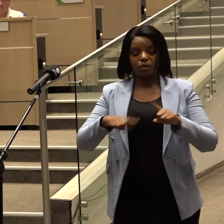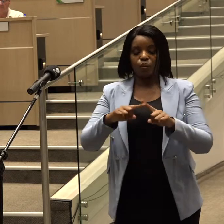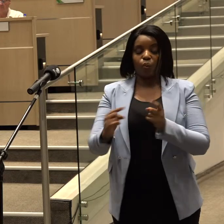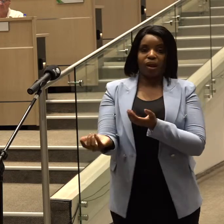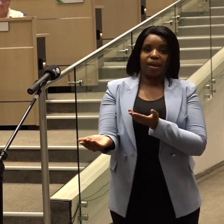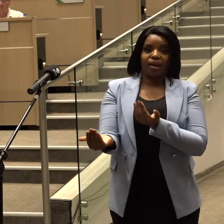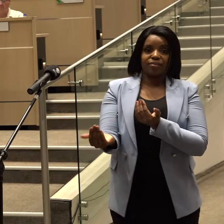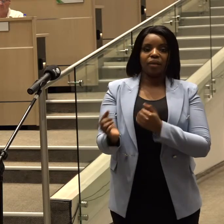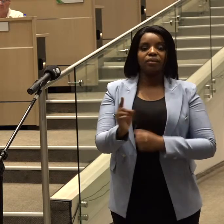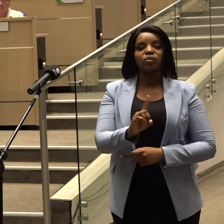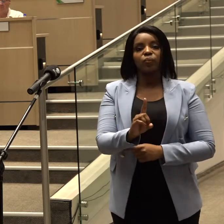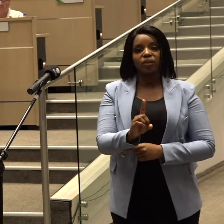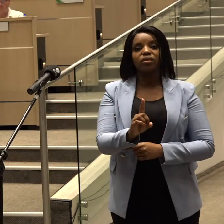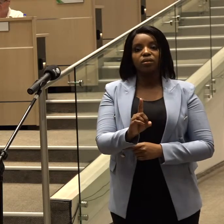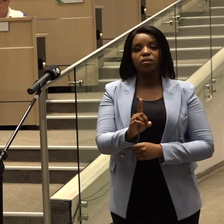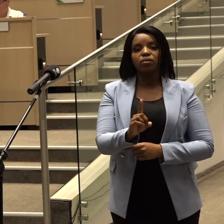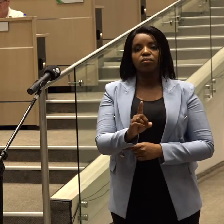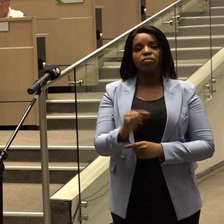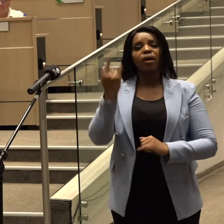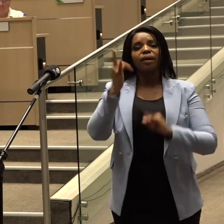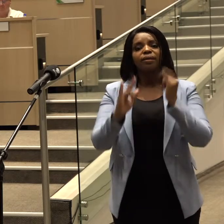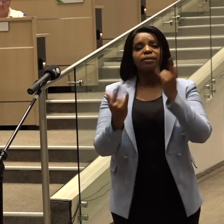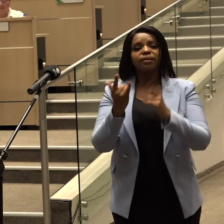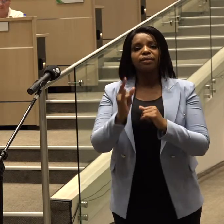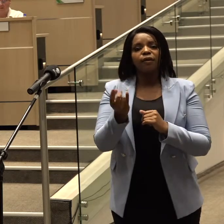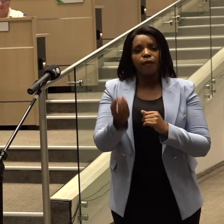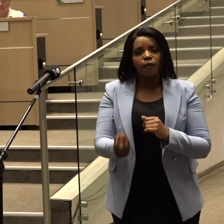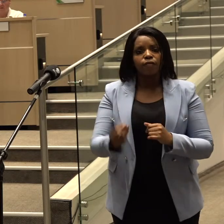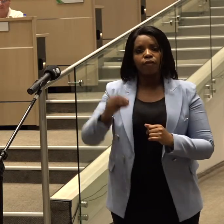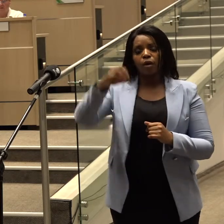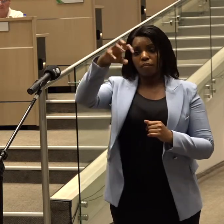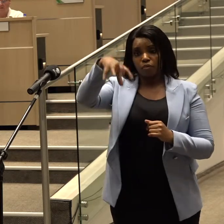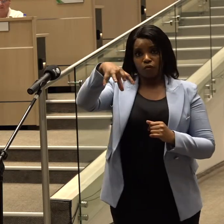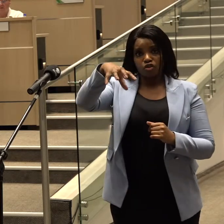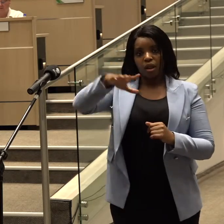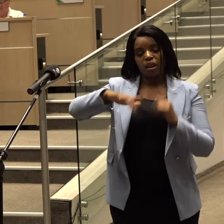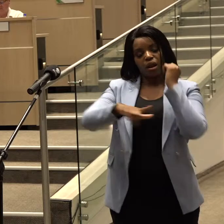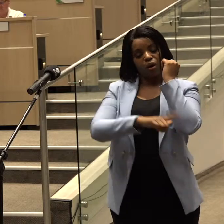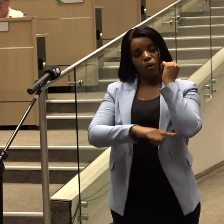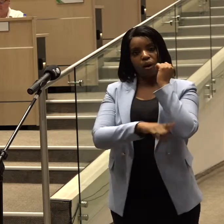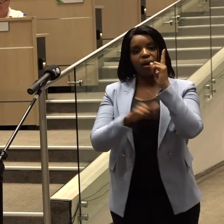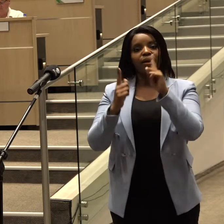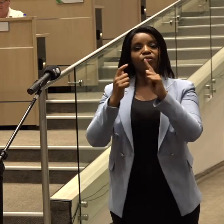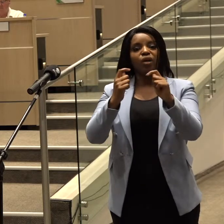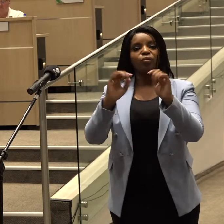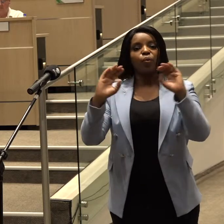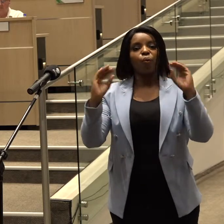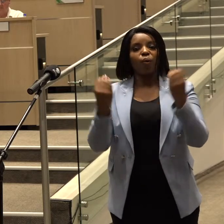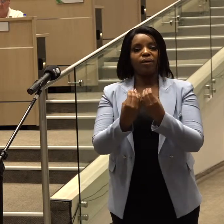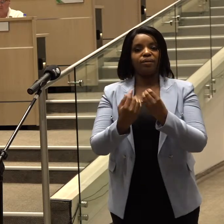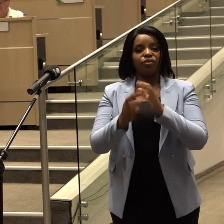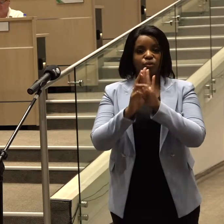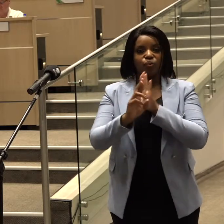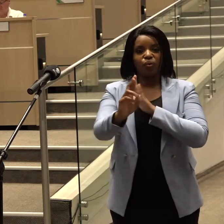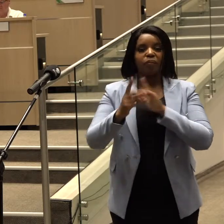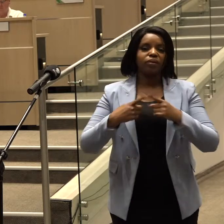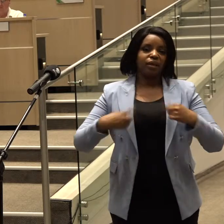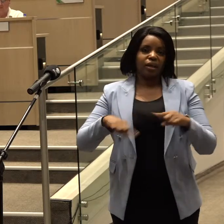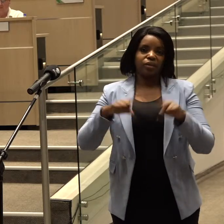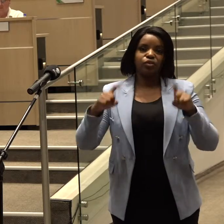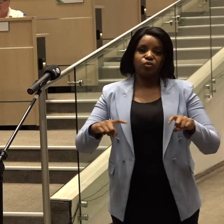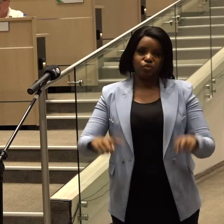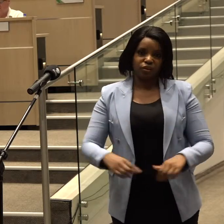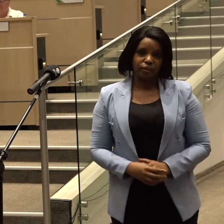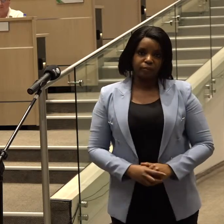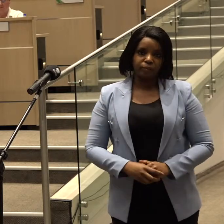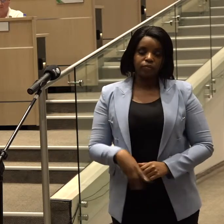should have the provincial and the local transport organizations representing us you know so that that should also be a point